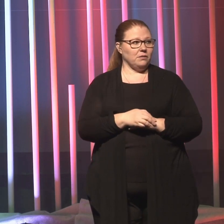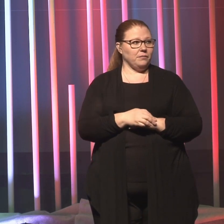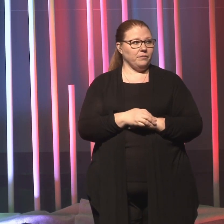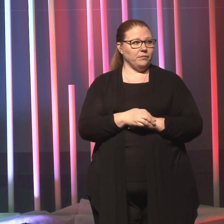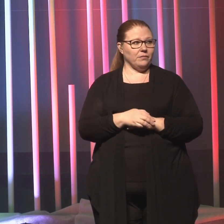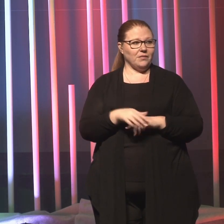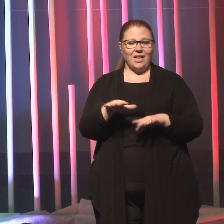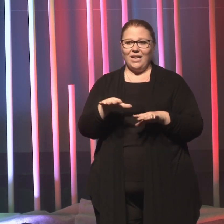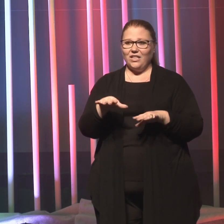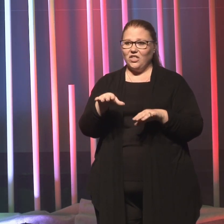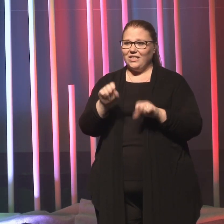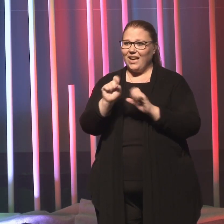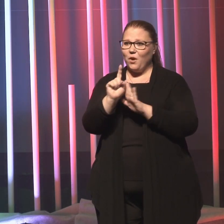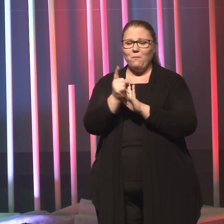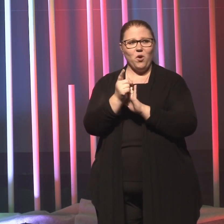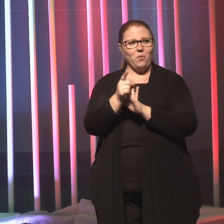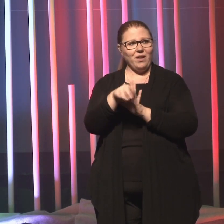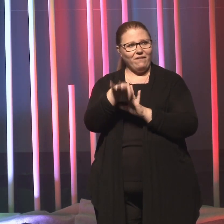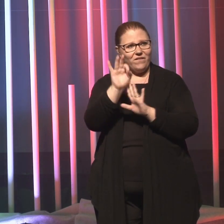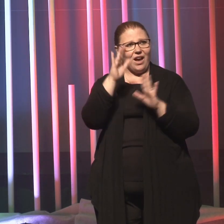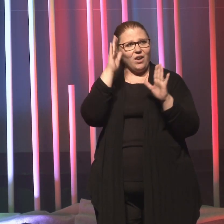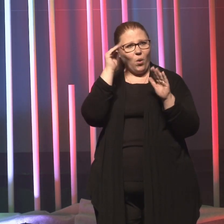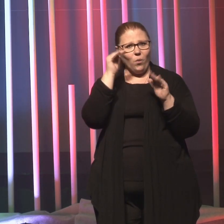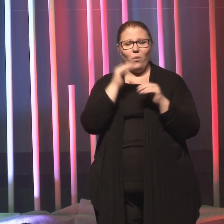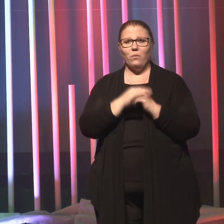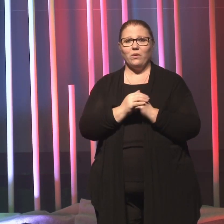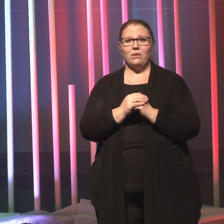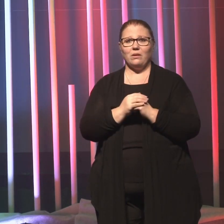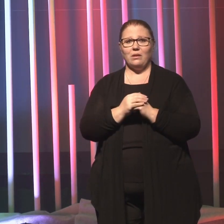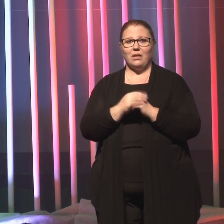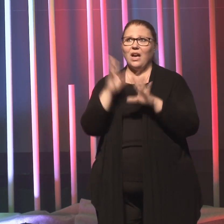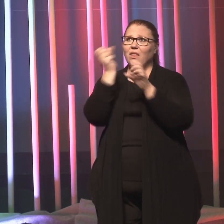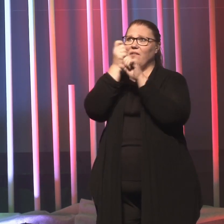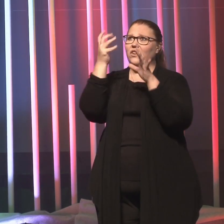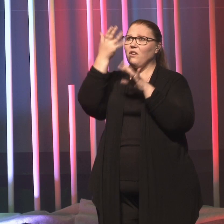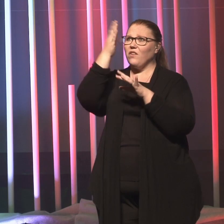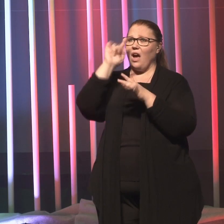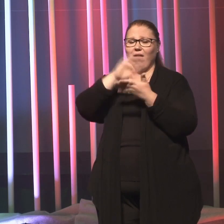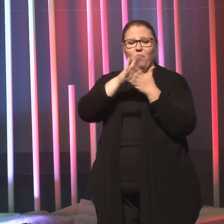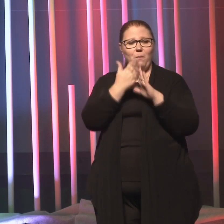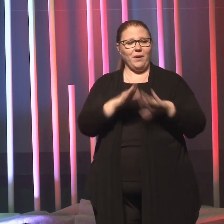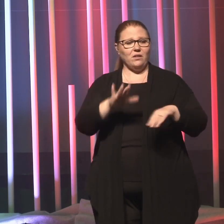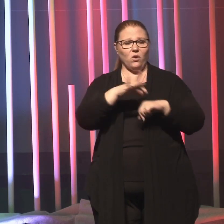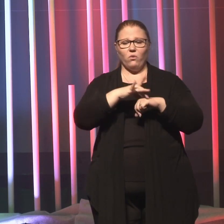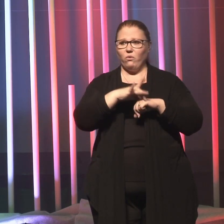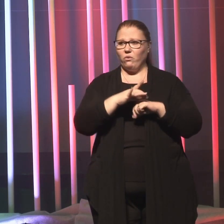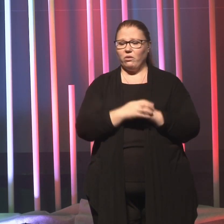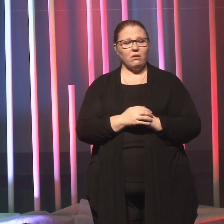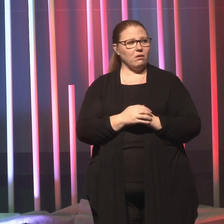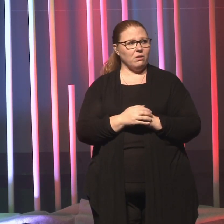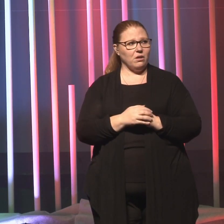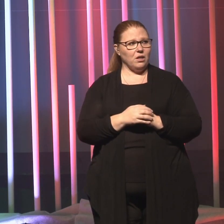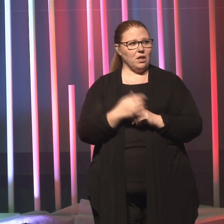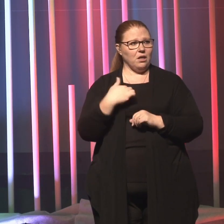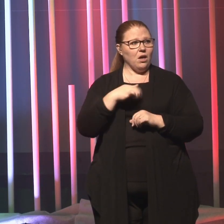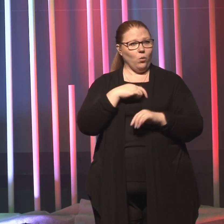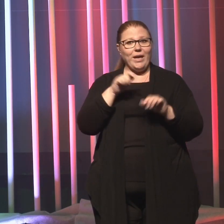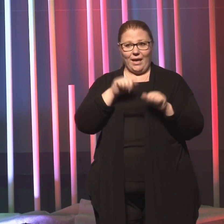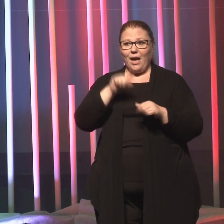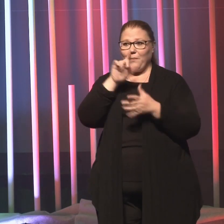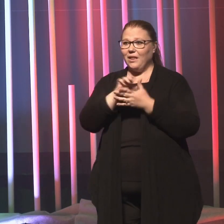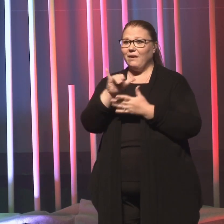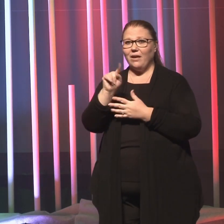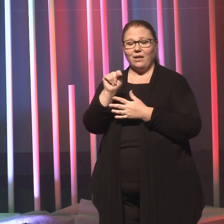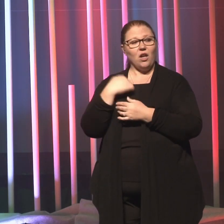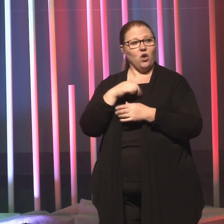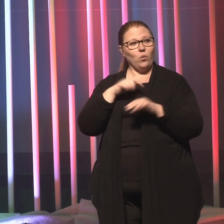And just take a moment and just find hope in the vision of God for peace on earth, that we can believe it